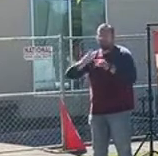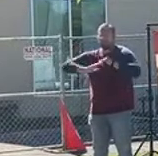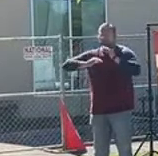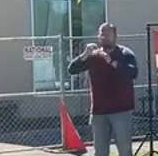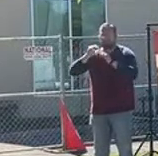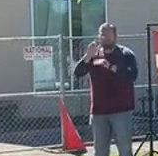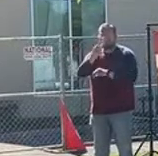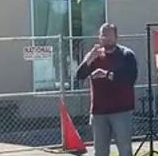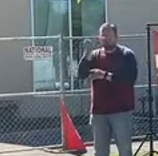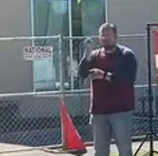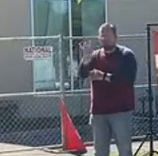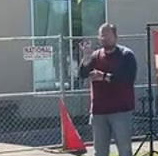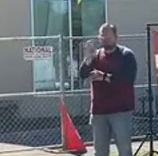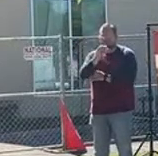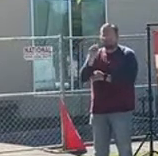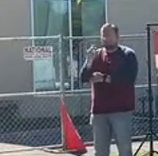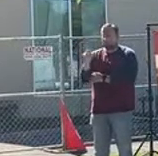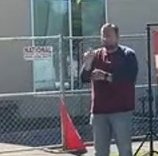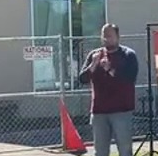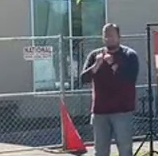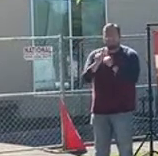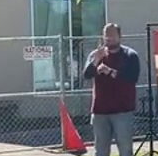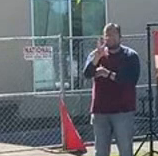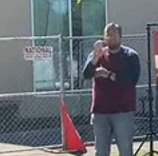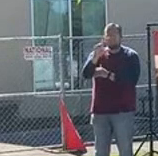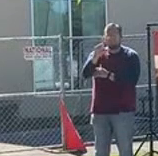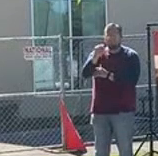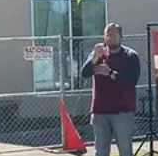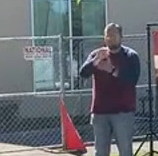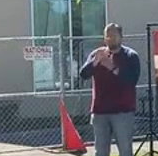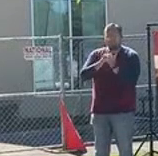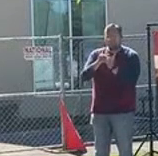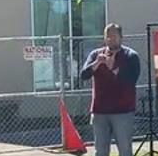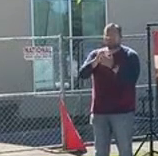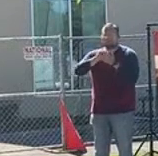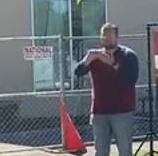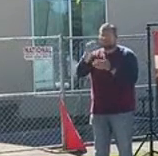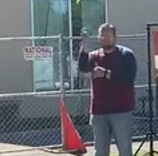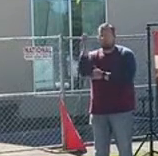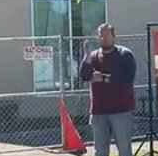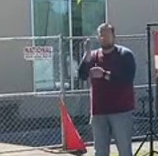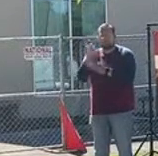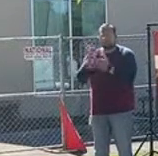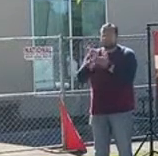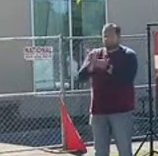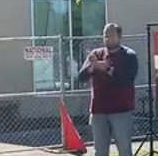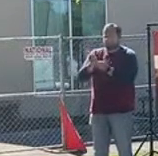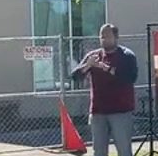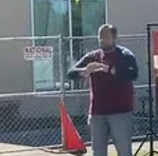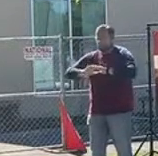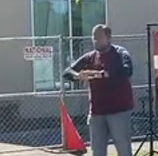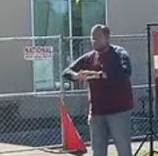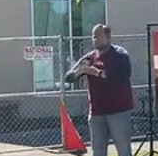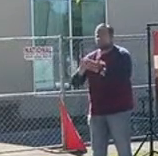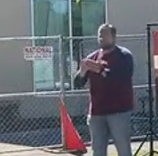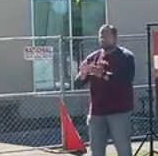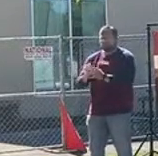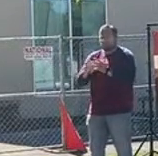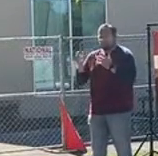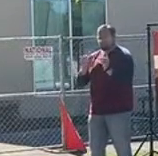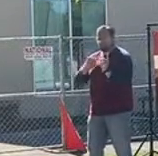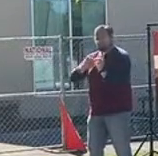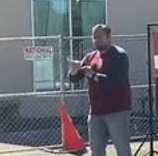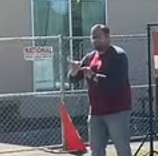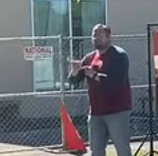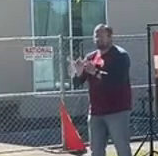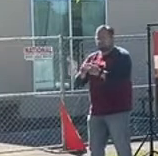of Salem-Keizer passed a nearly $620 million bond to help relieve overcrowding and prepare for future enrollment growth,